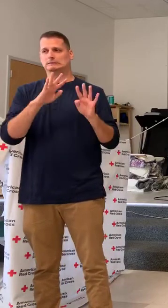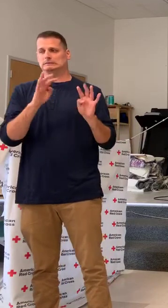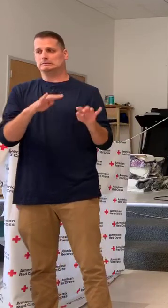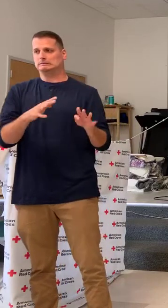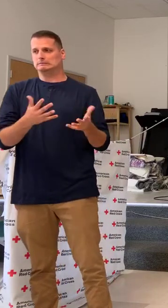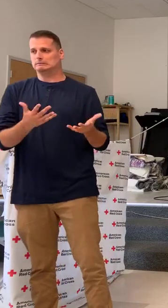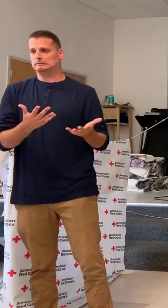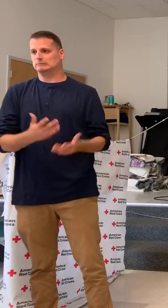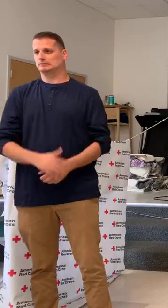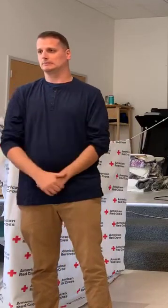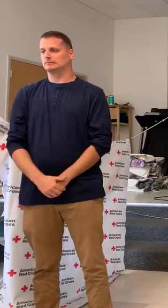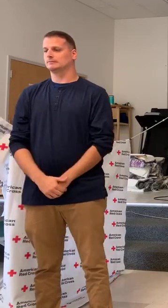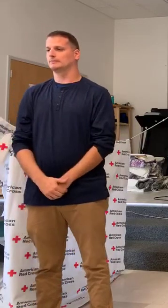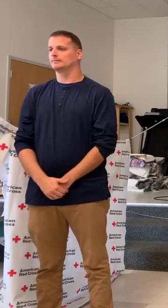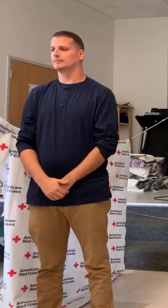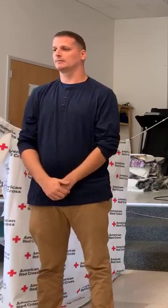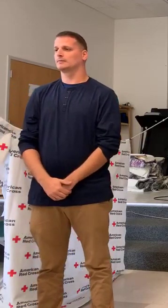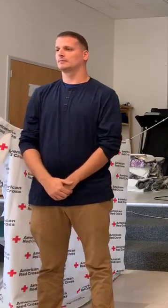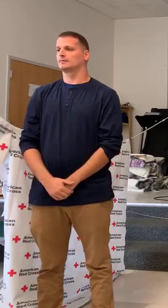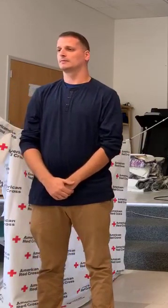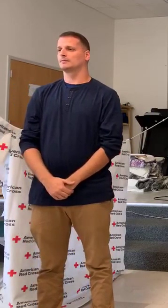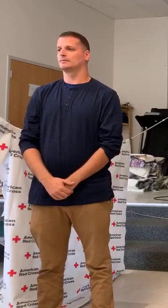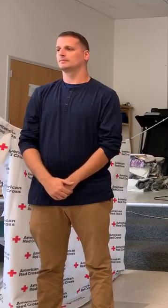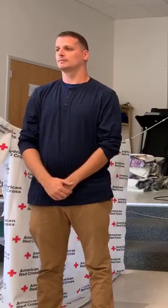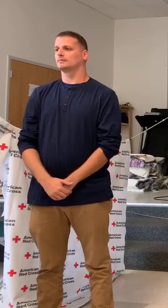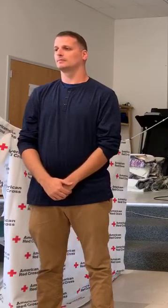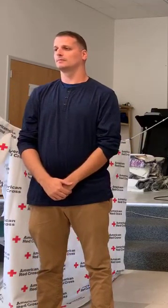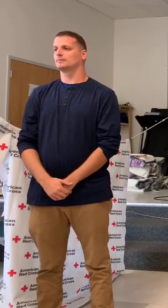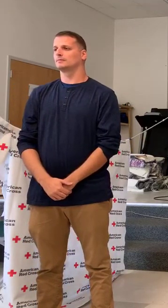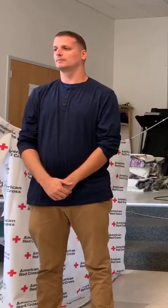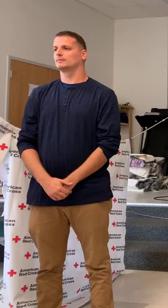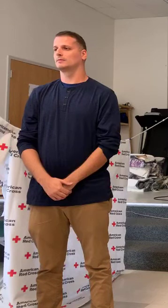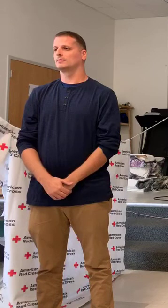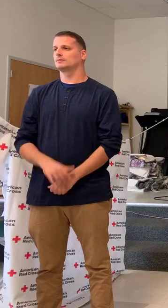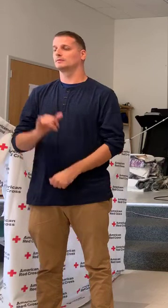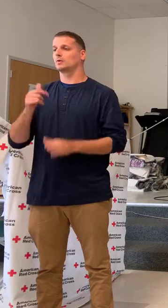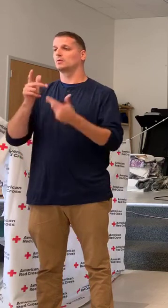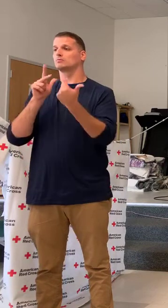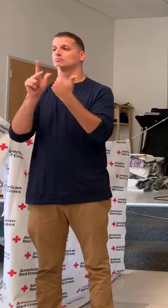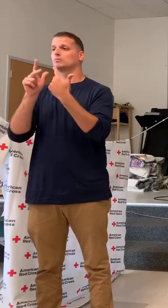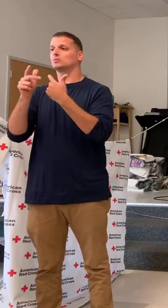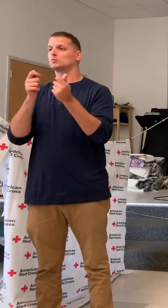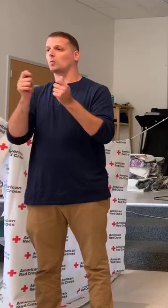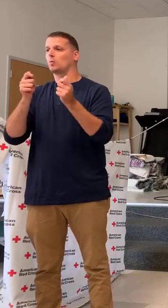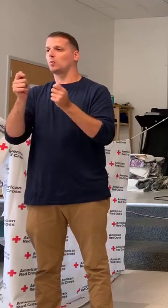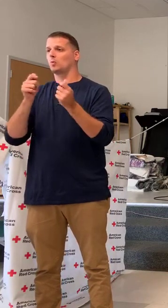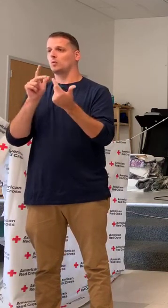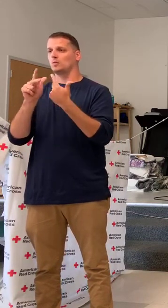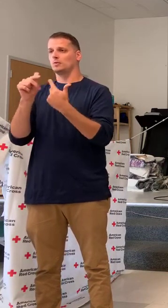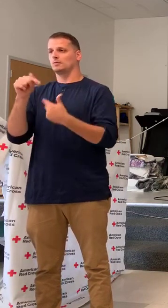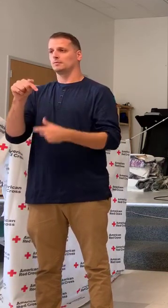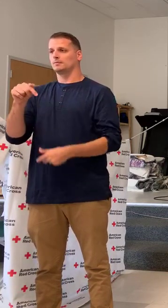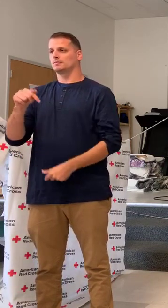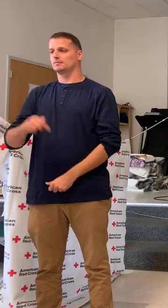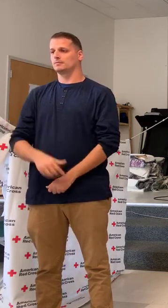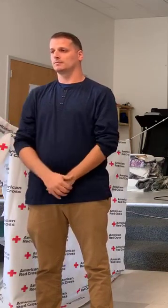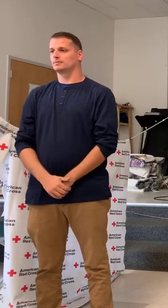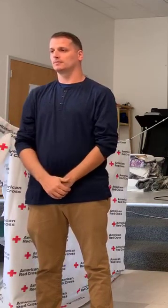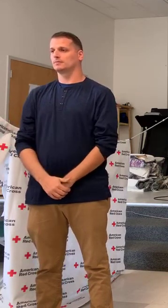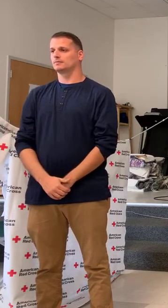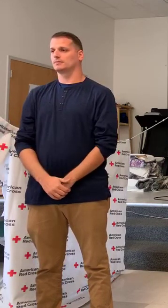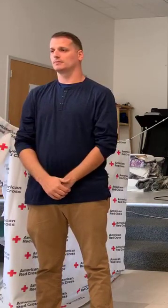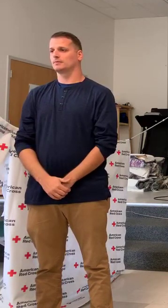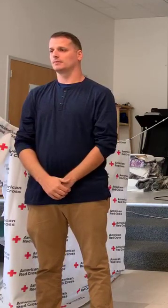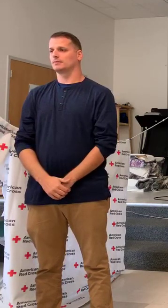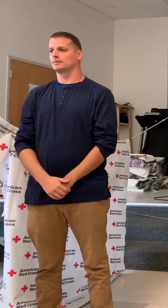They're pulling us out, pulling traffic control out today. The only traffic control, we put our candles back on the